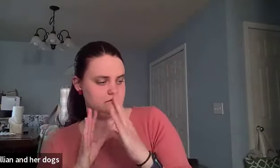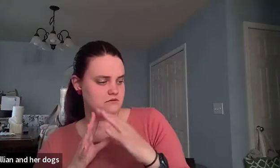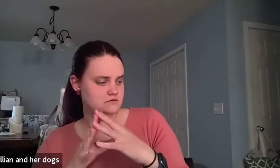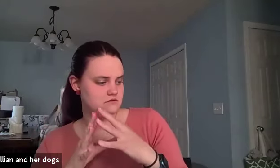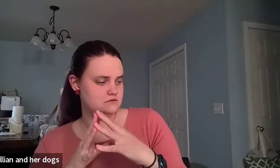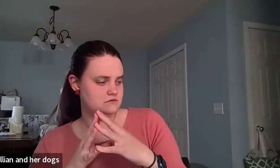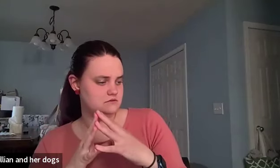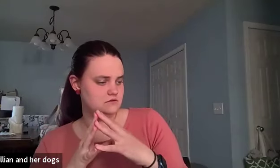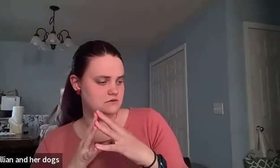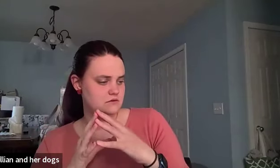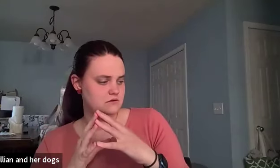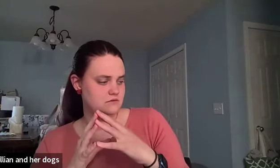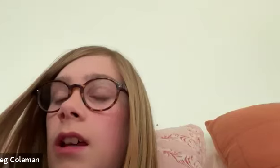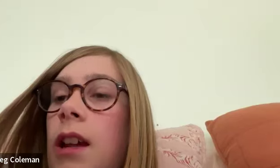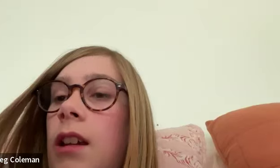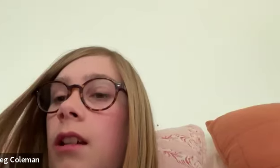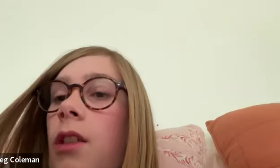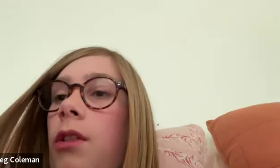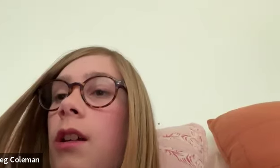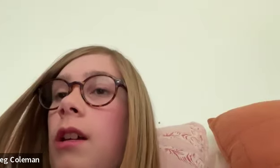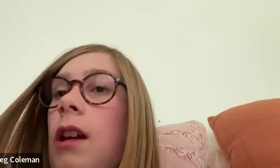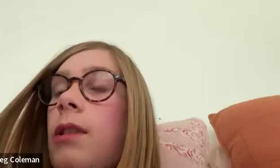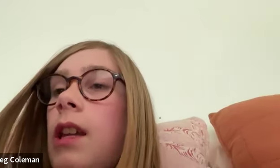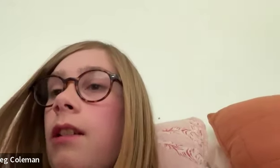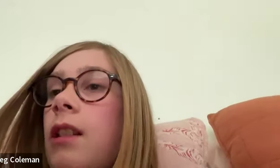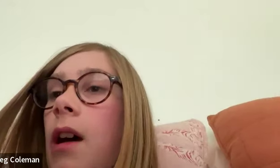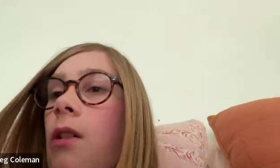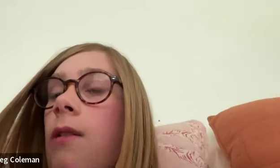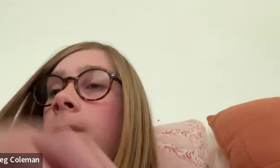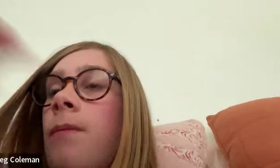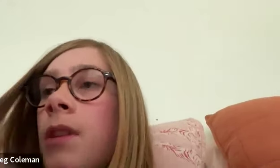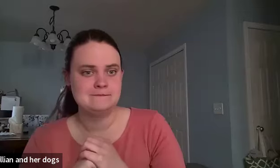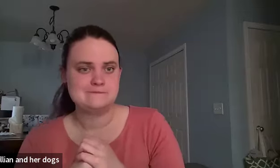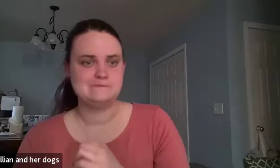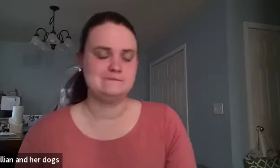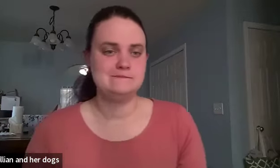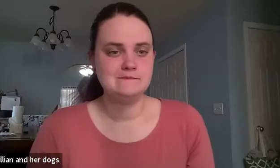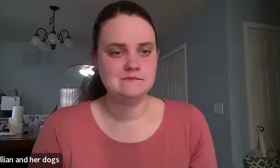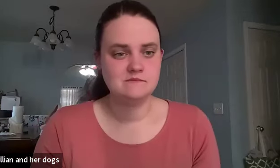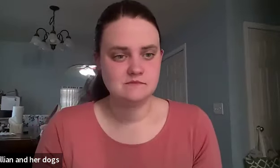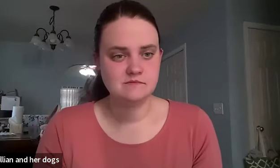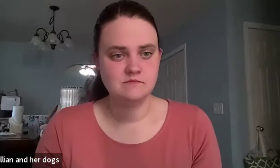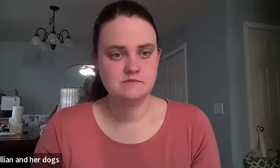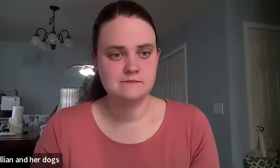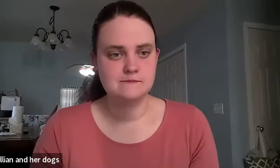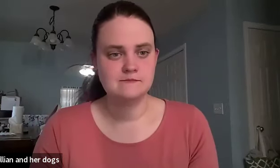Oh. I had another that I was curious Mhm. about. Mhm. Is there one for daddy longlegs?